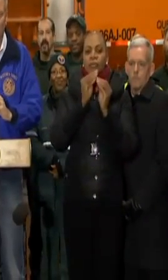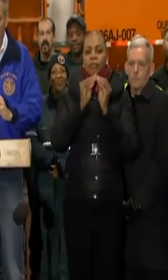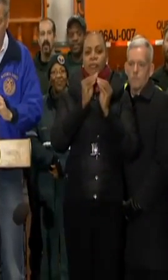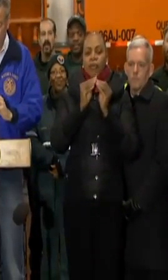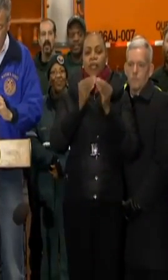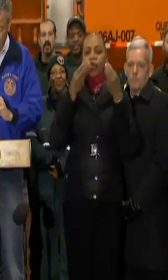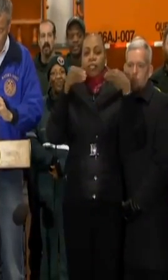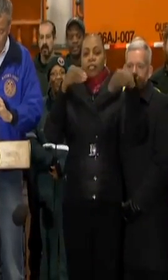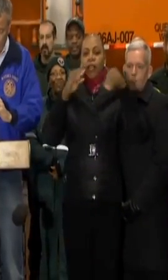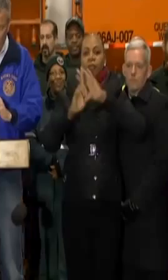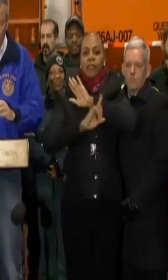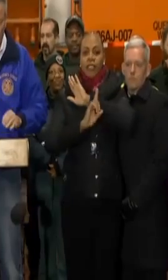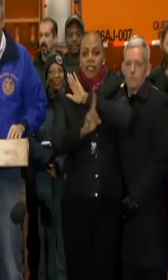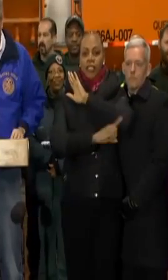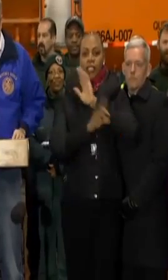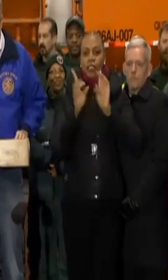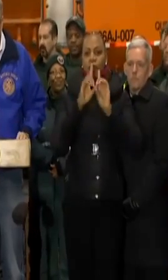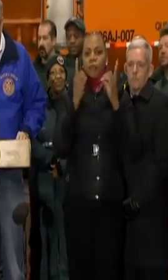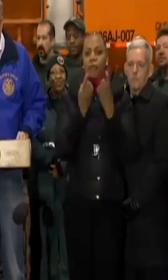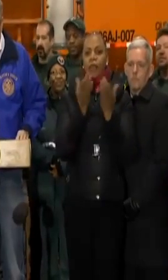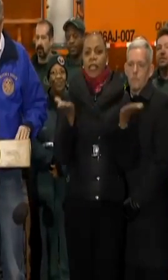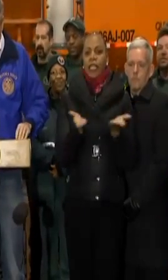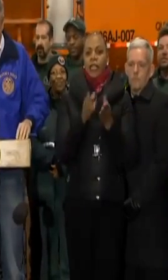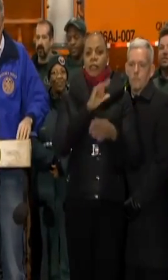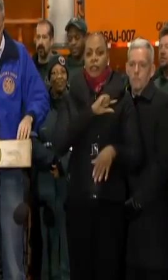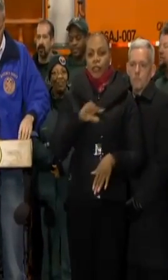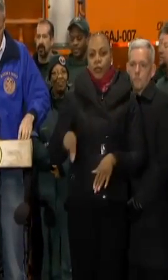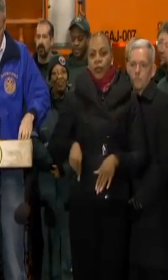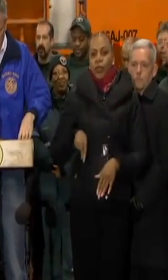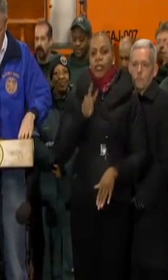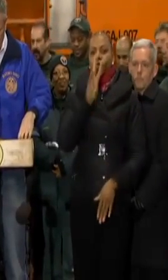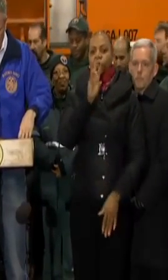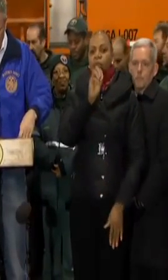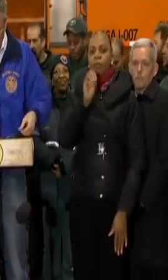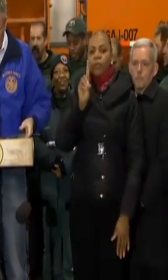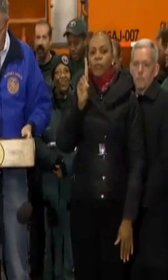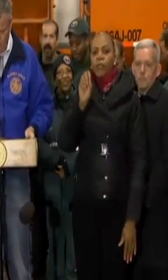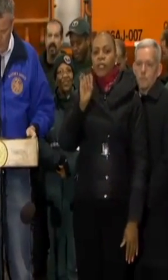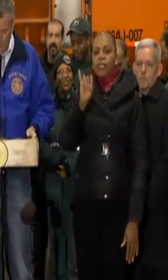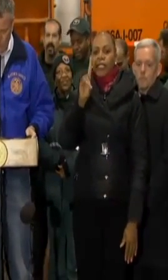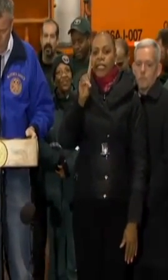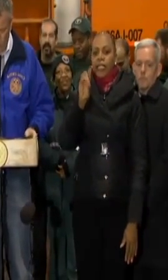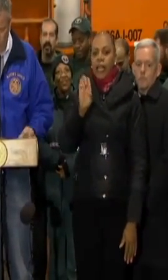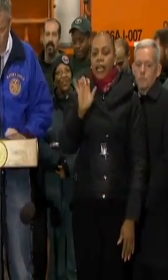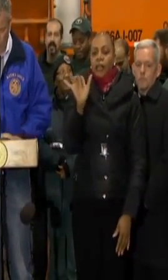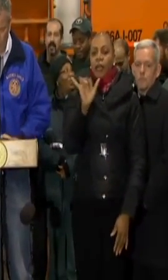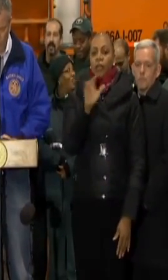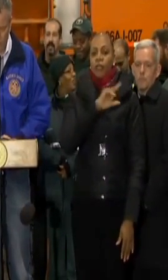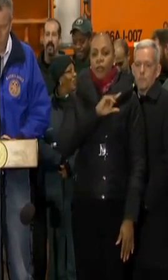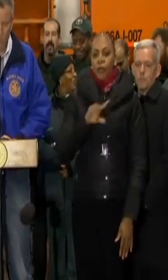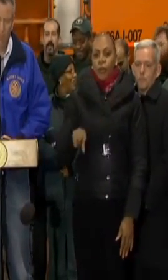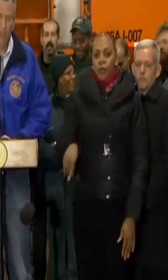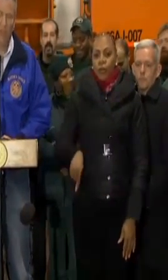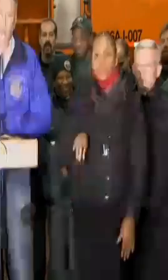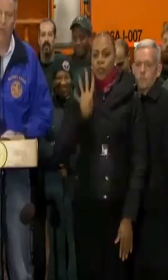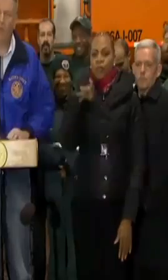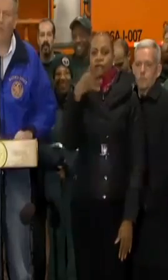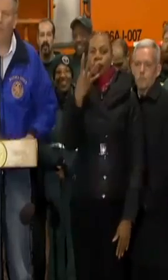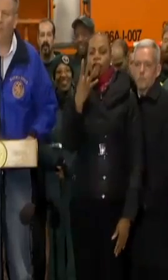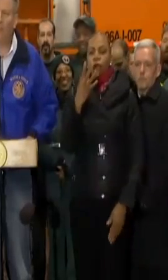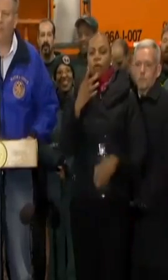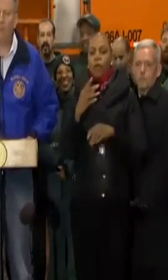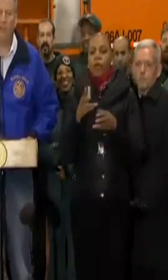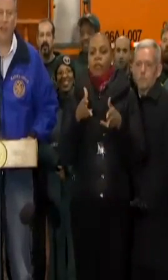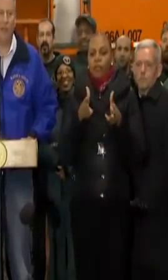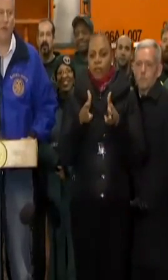Sanitation Department here in Woodside. It's also the Queens 4 Garage. I want